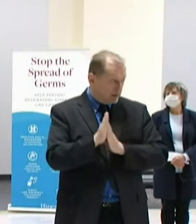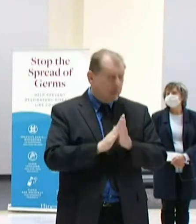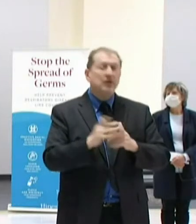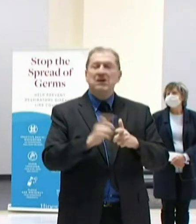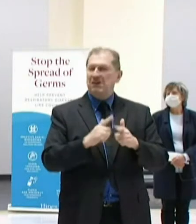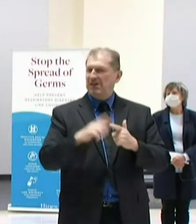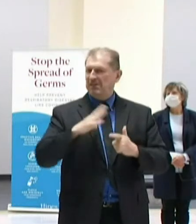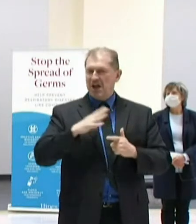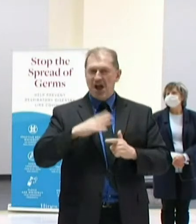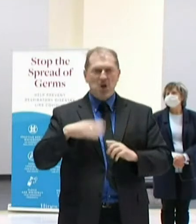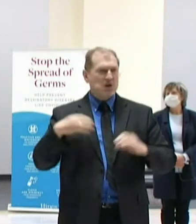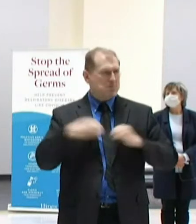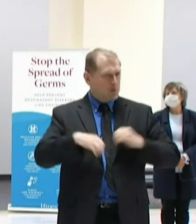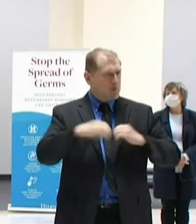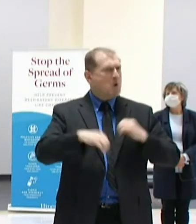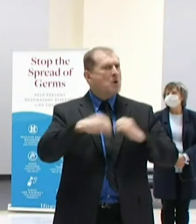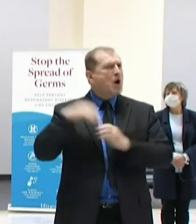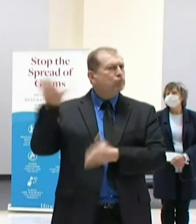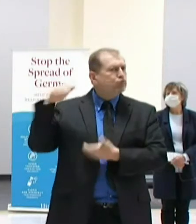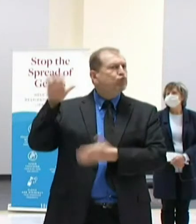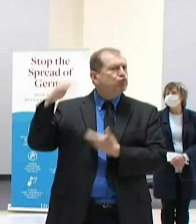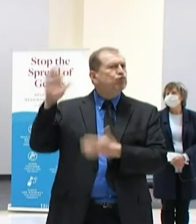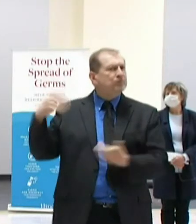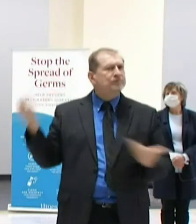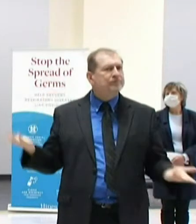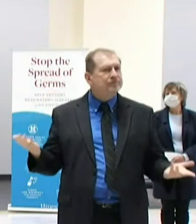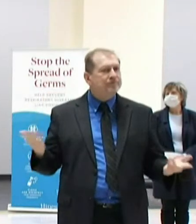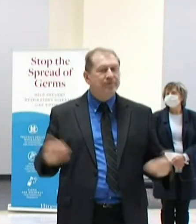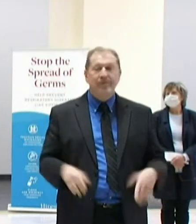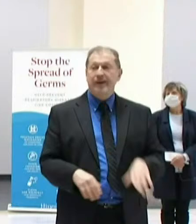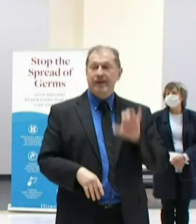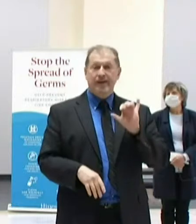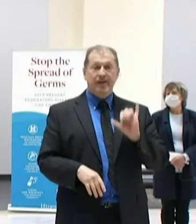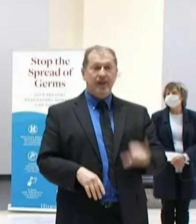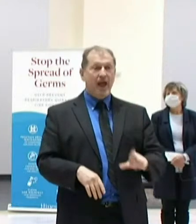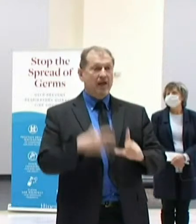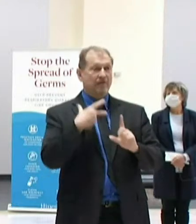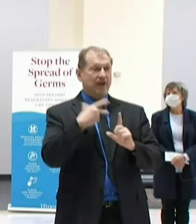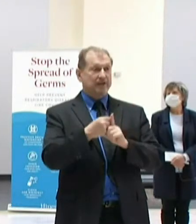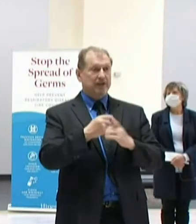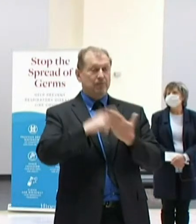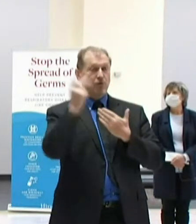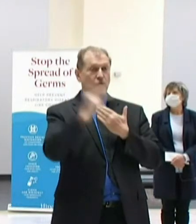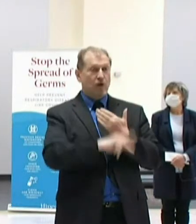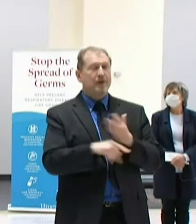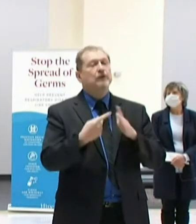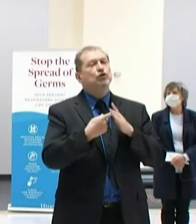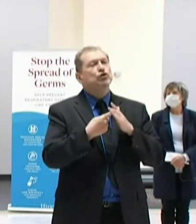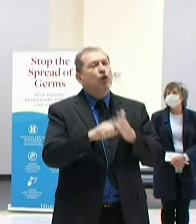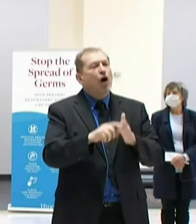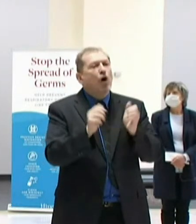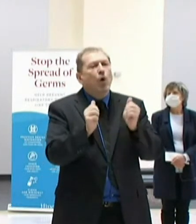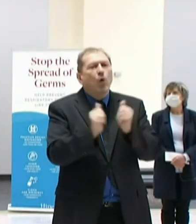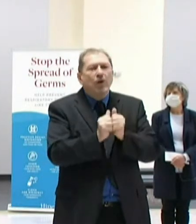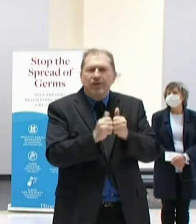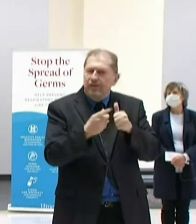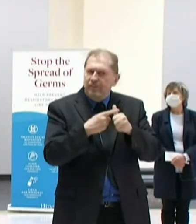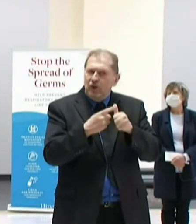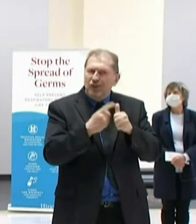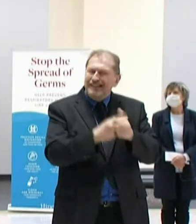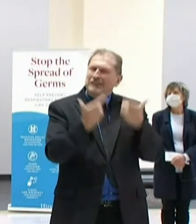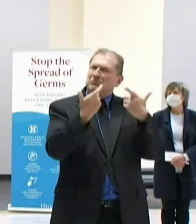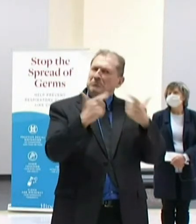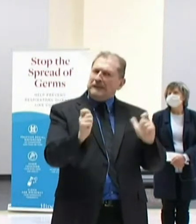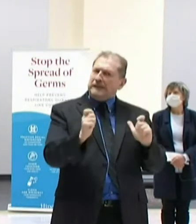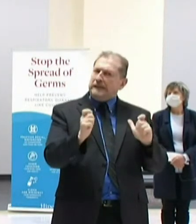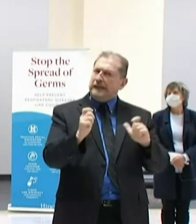even more vaccination clinics. This vaccination program is starting off with major key